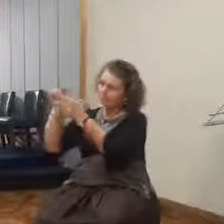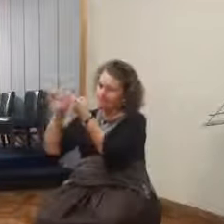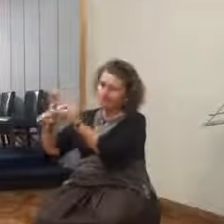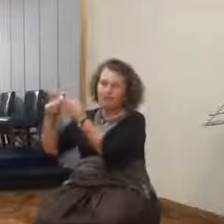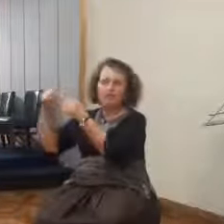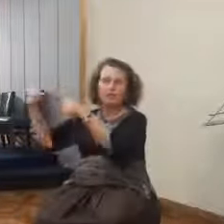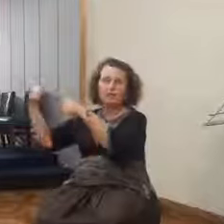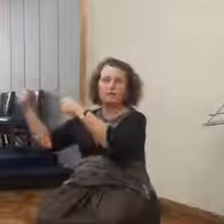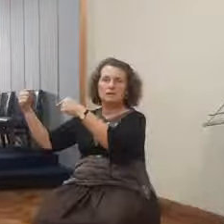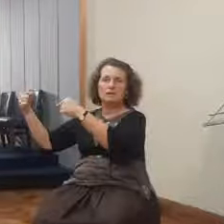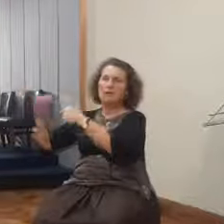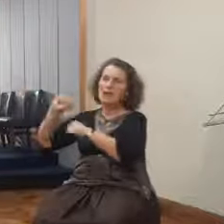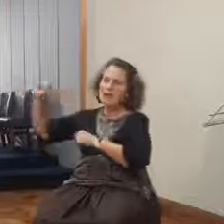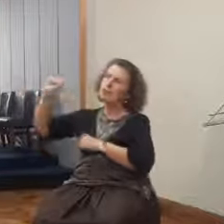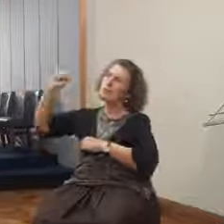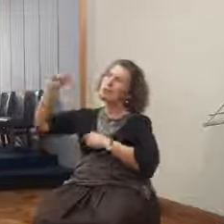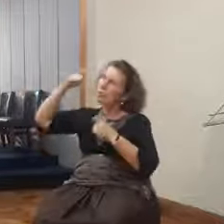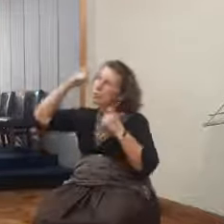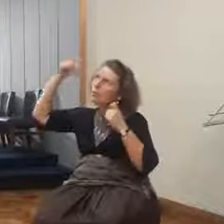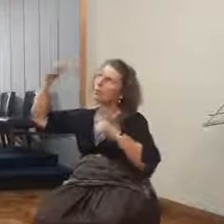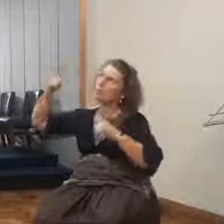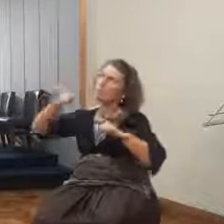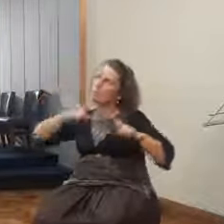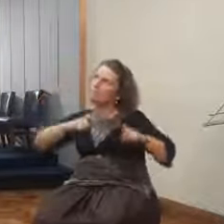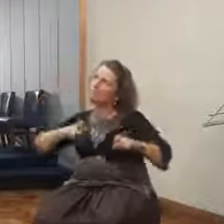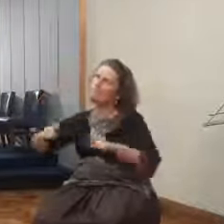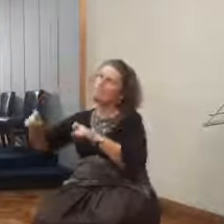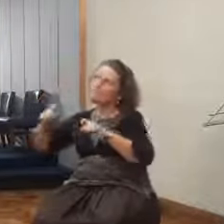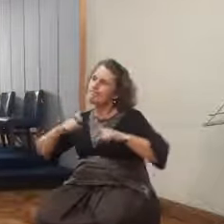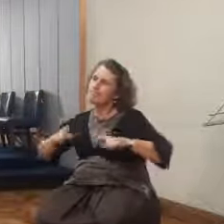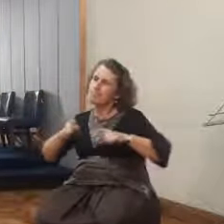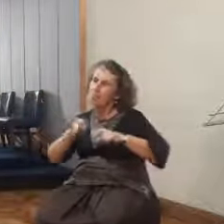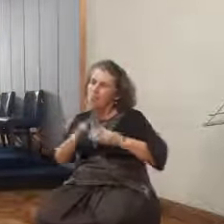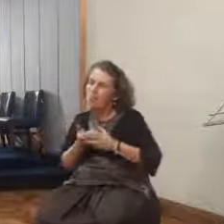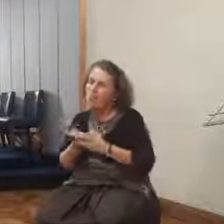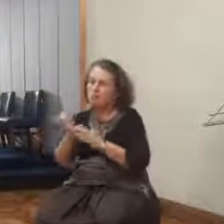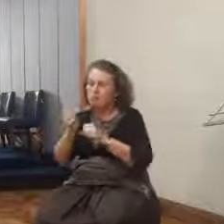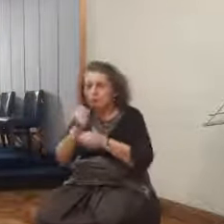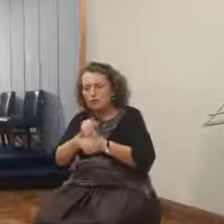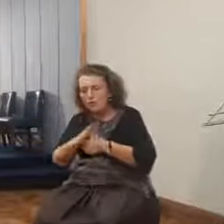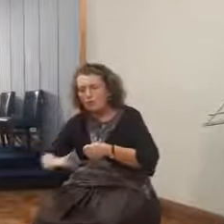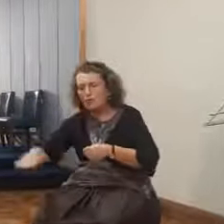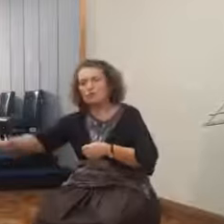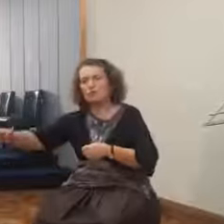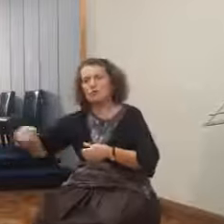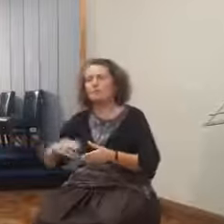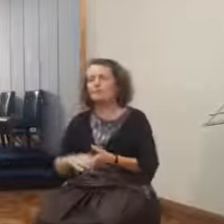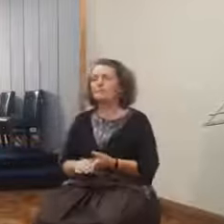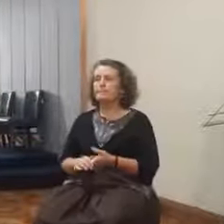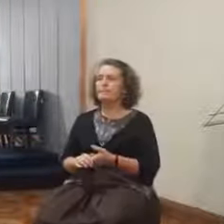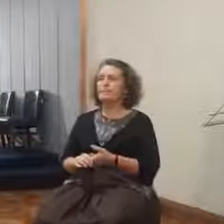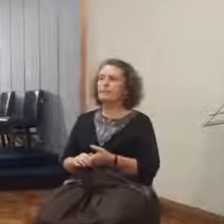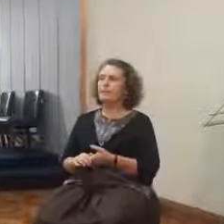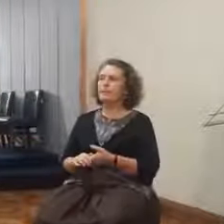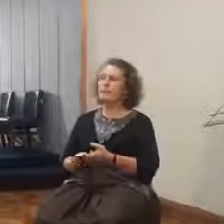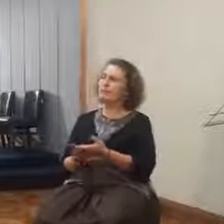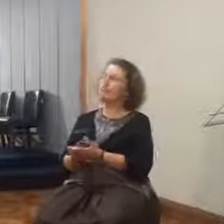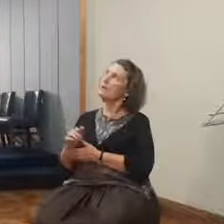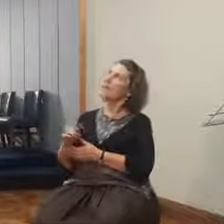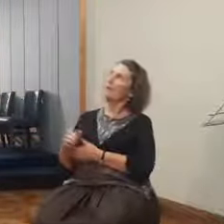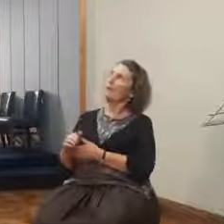to all generations. Quite a doctrinal kind of statement about the decrees of